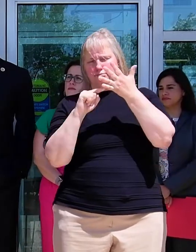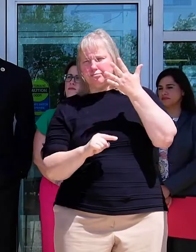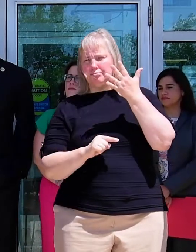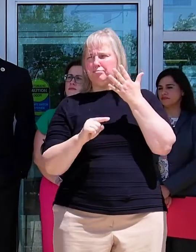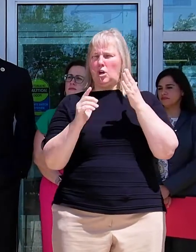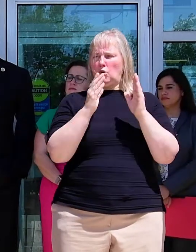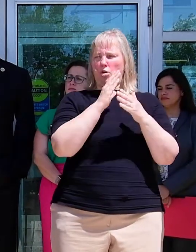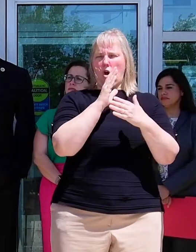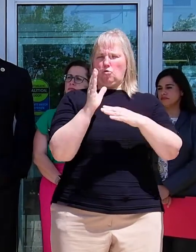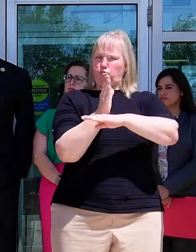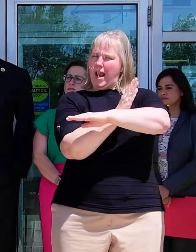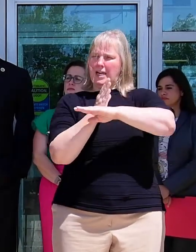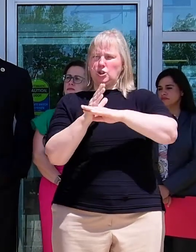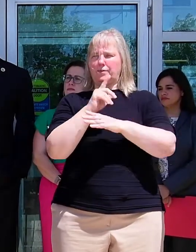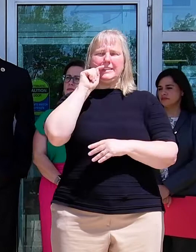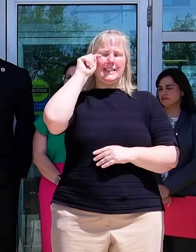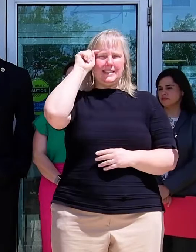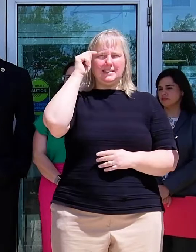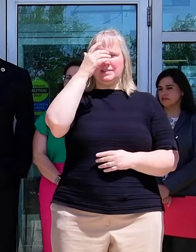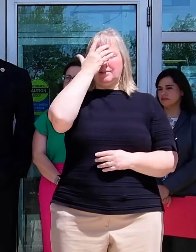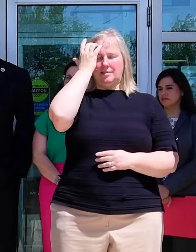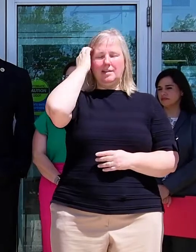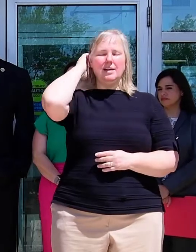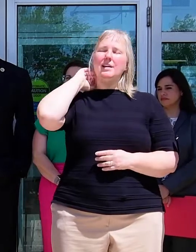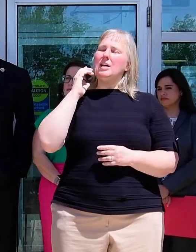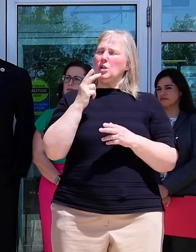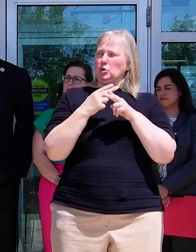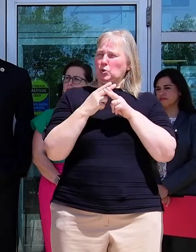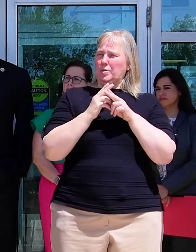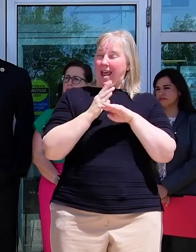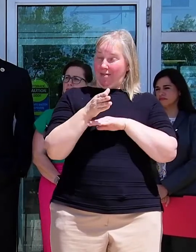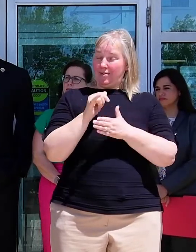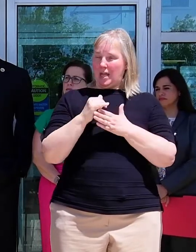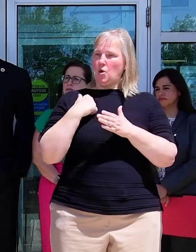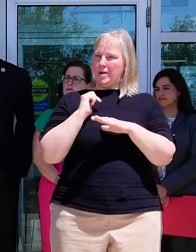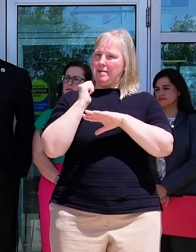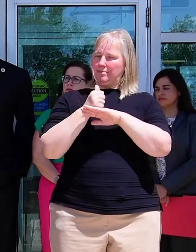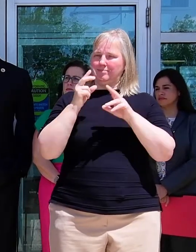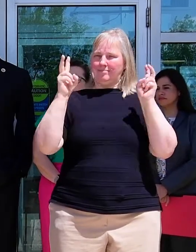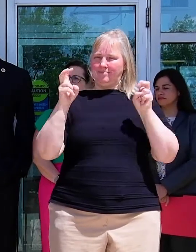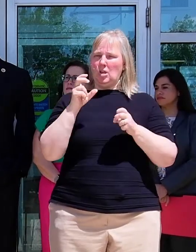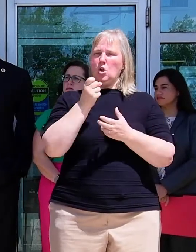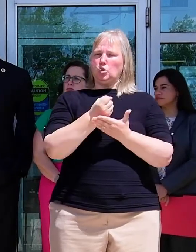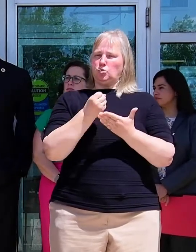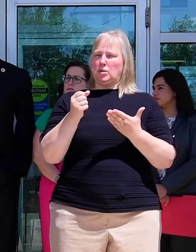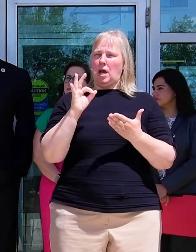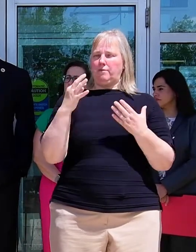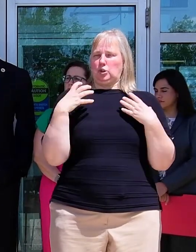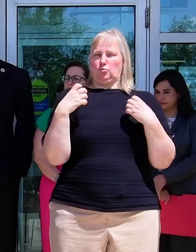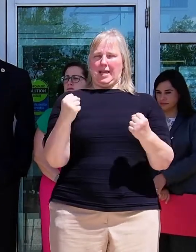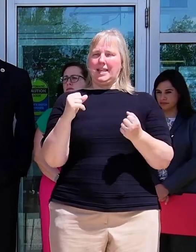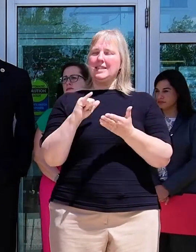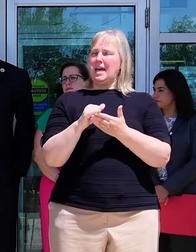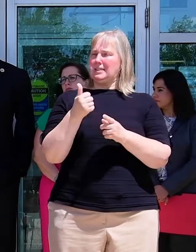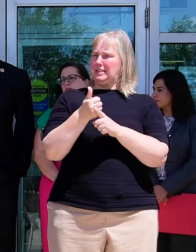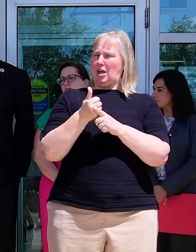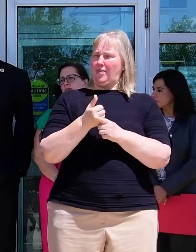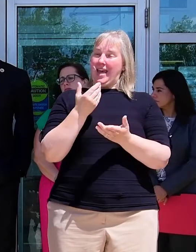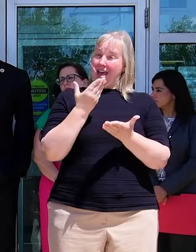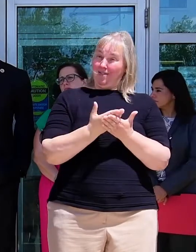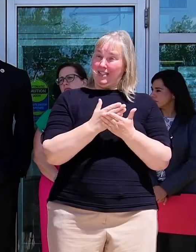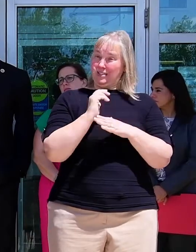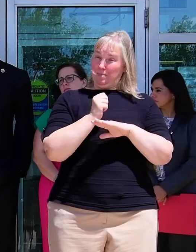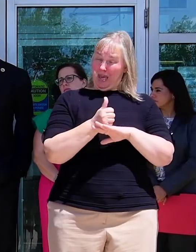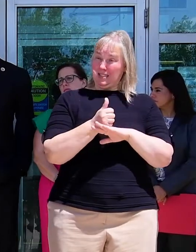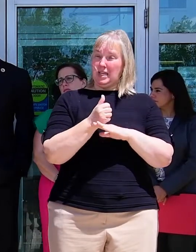teens. A short while later, we implemented Sources of Strength, an evidence-based peer leadership